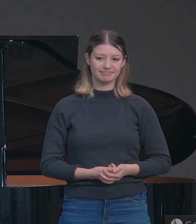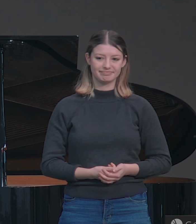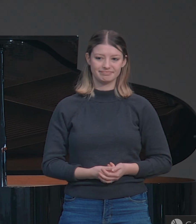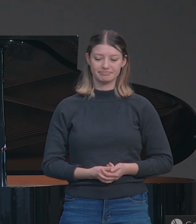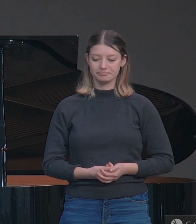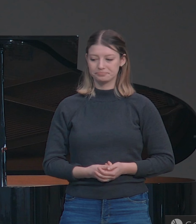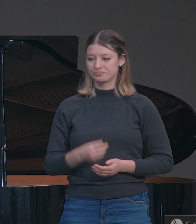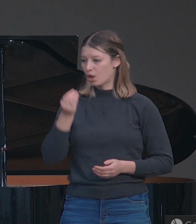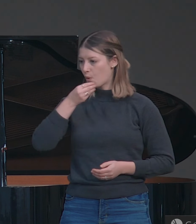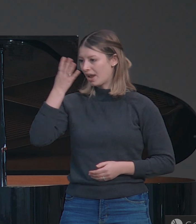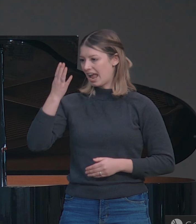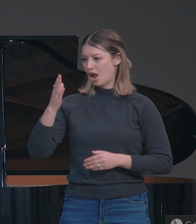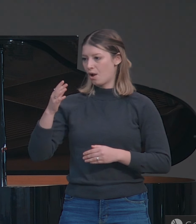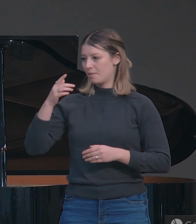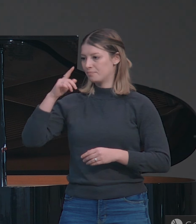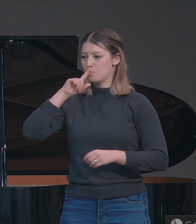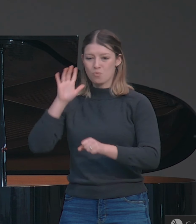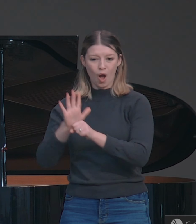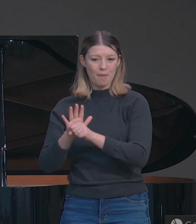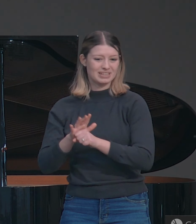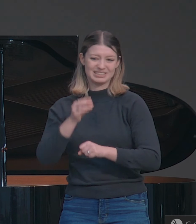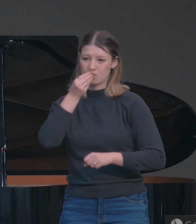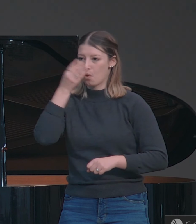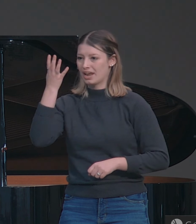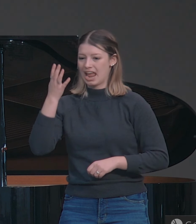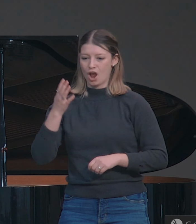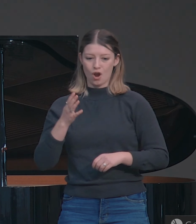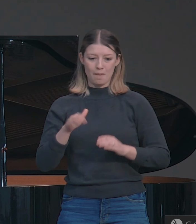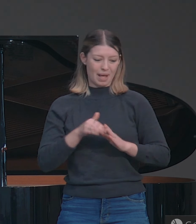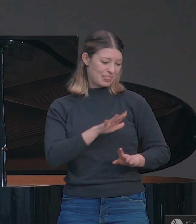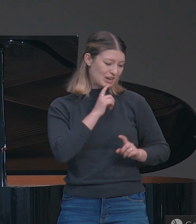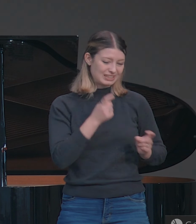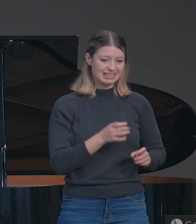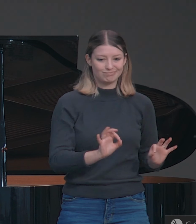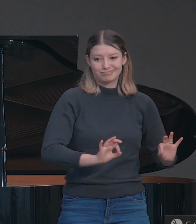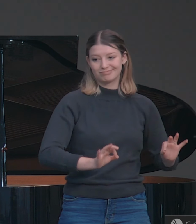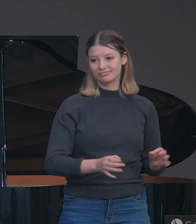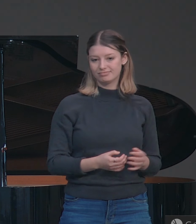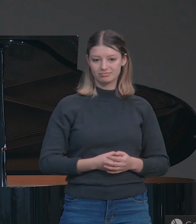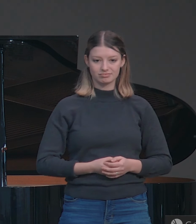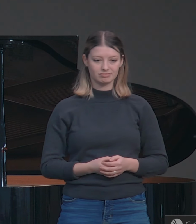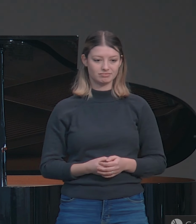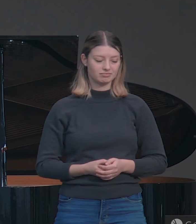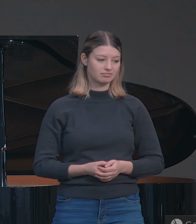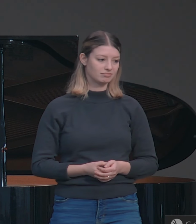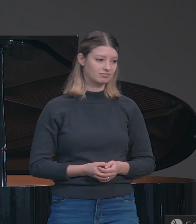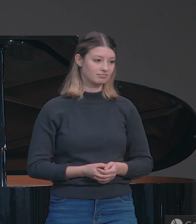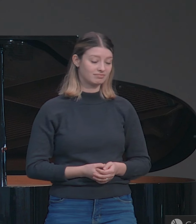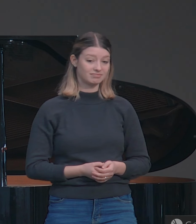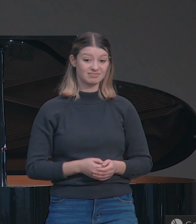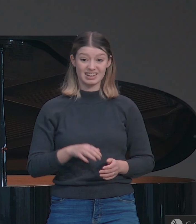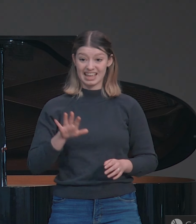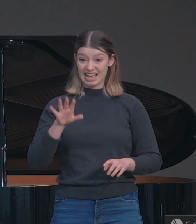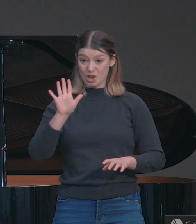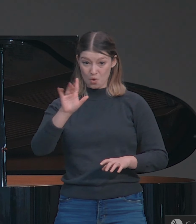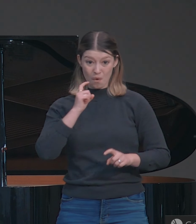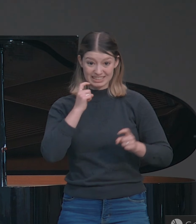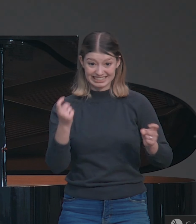towards the covenant and they are callous towards their own sin. Is the seriousness of